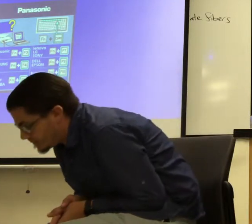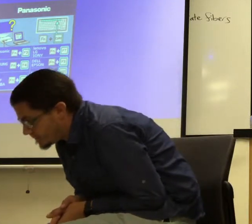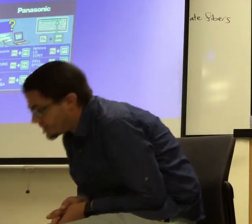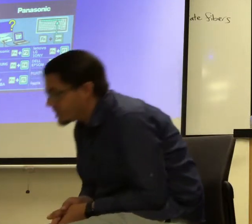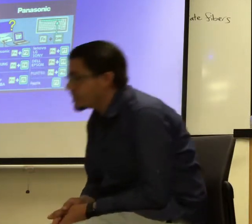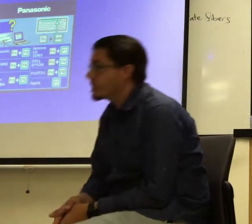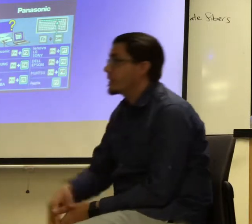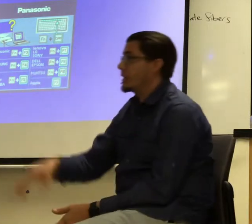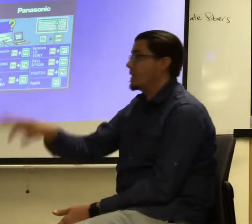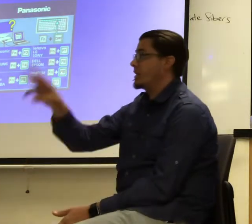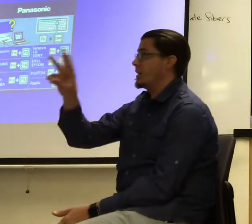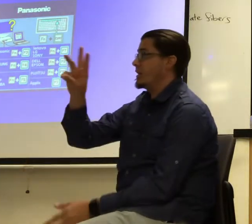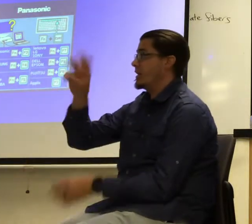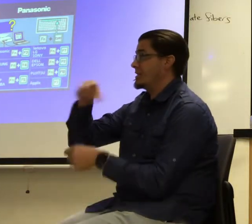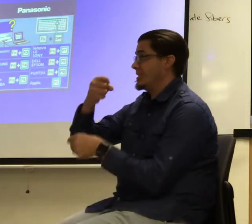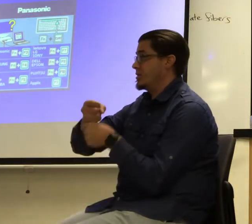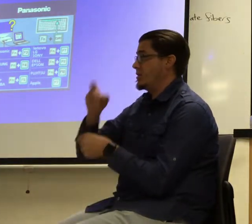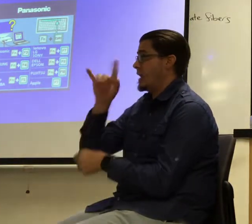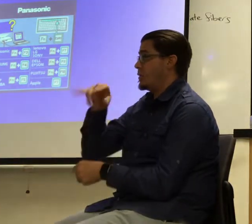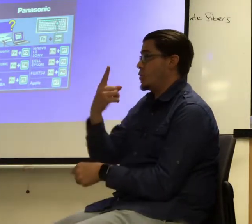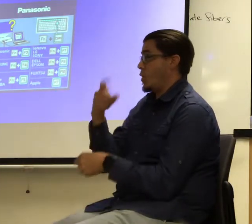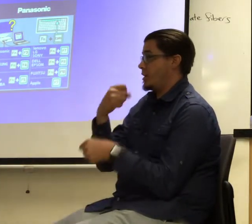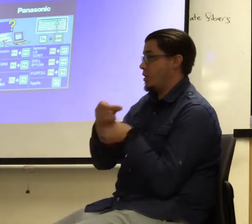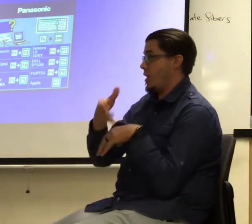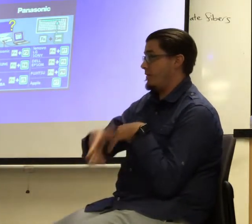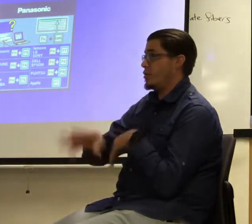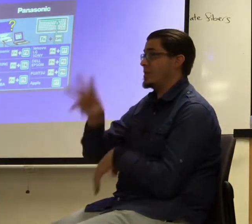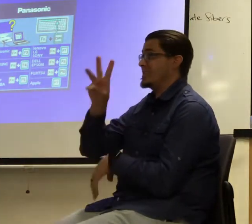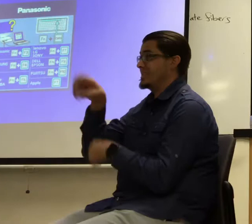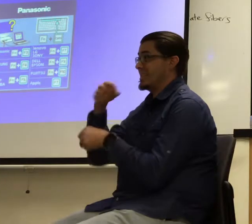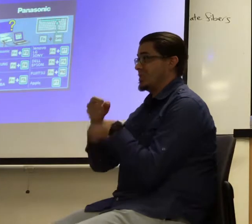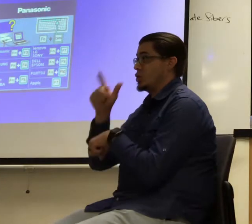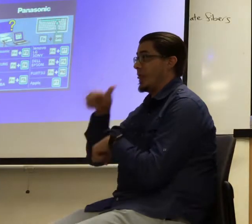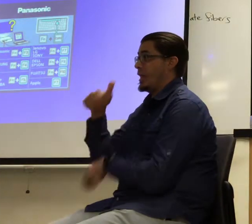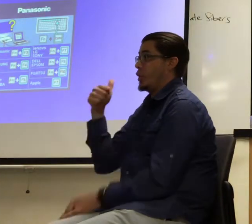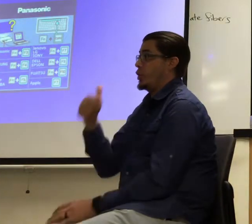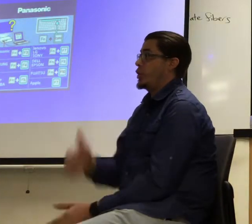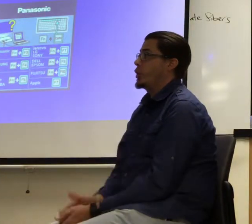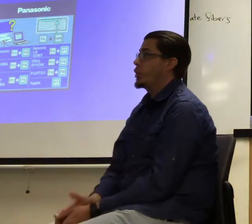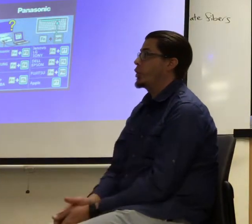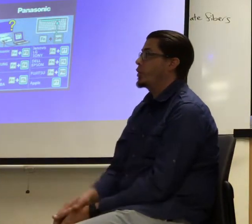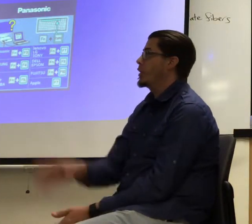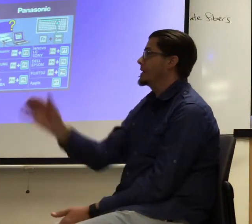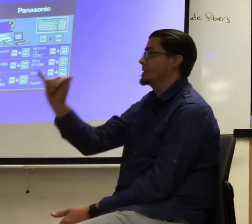It's 6 years. That was 1 year. This is 6 years later. Sarah Scott.